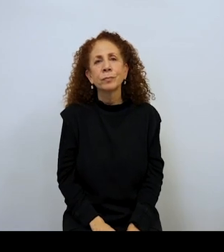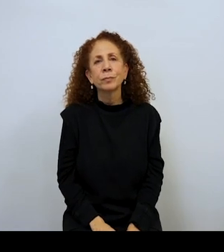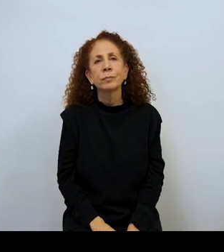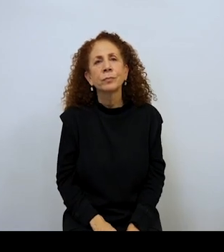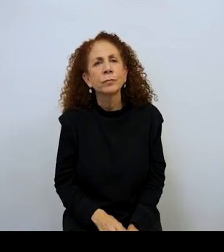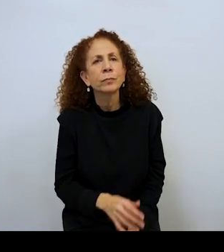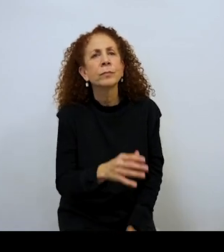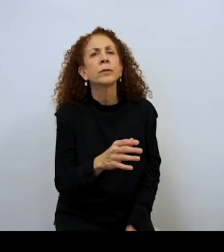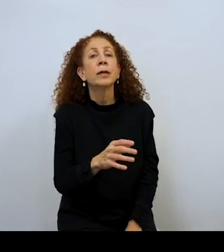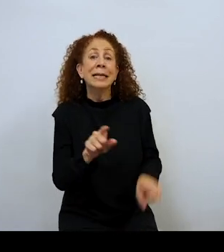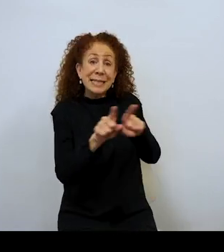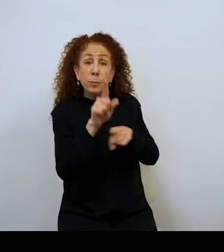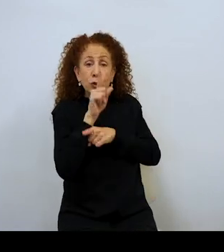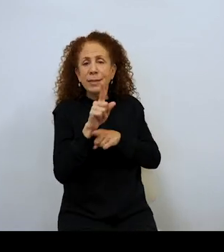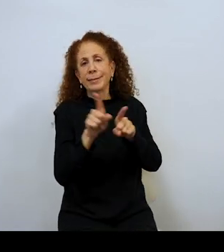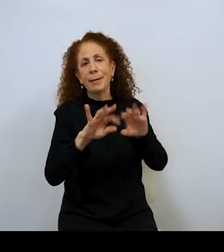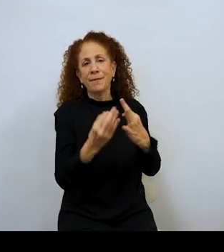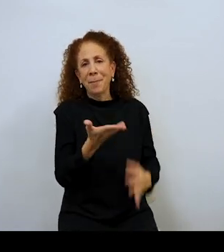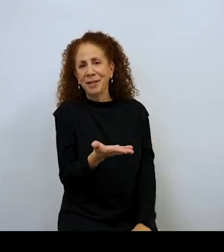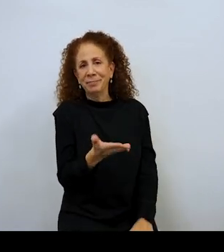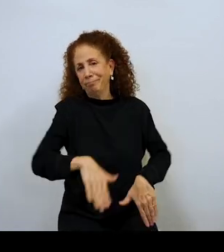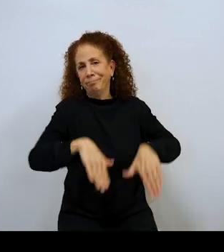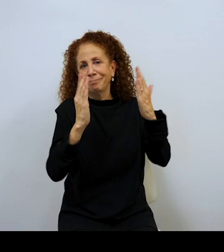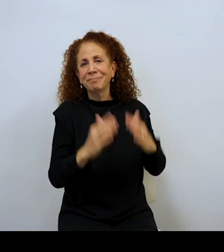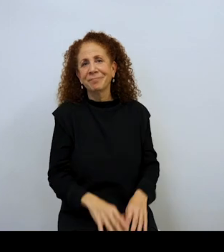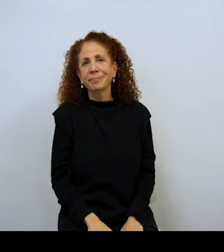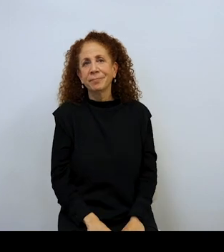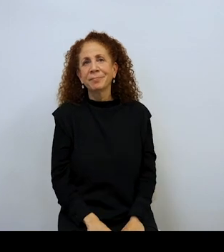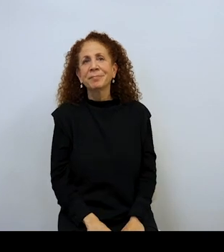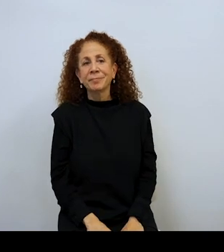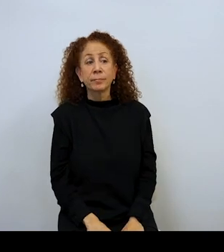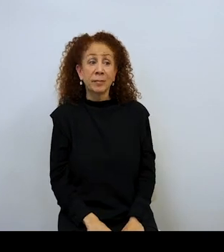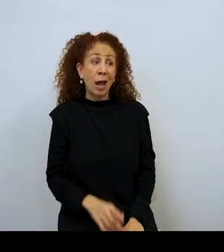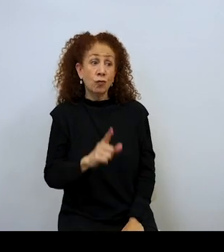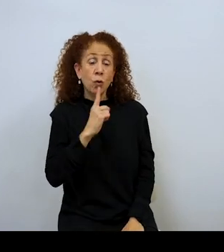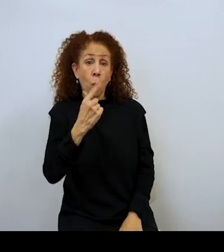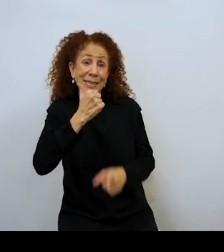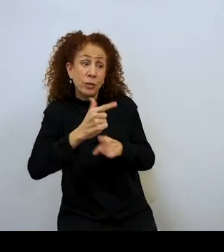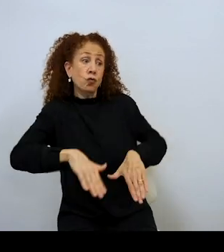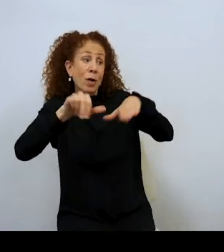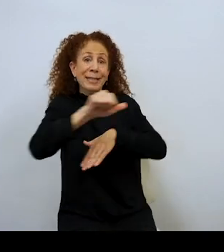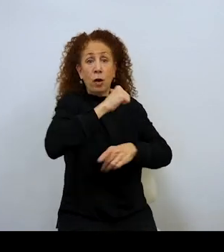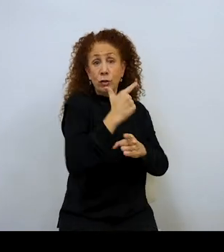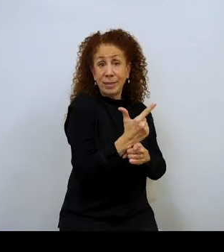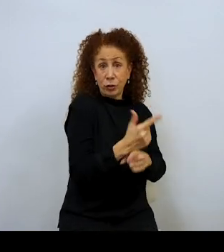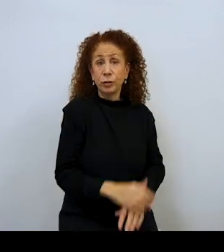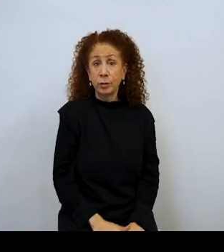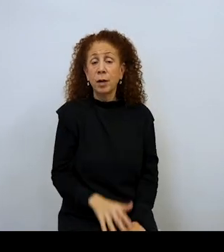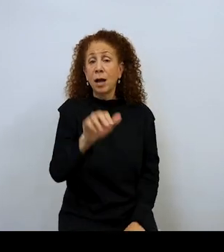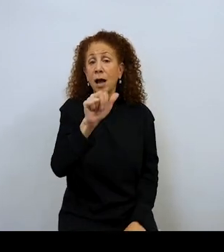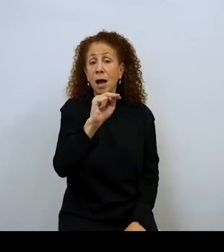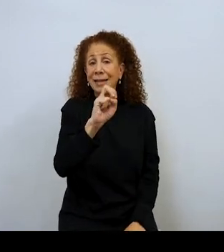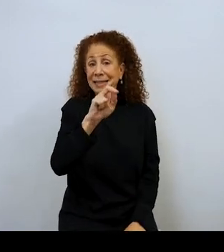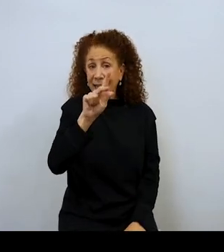Well, the similar was they are the same family, and that one has essentially raised the other. Yeah. So that, you know, Anika